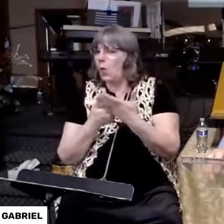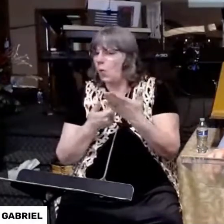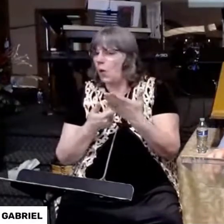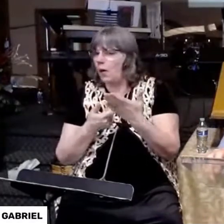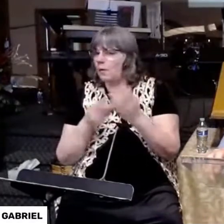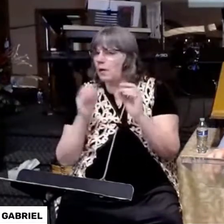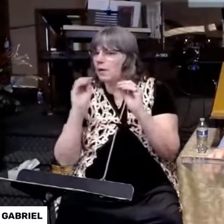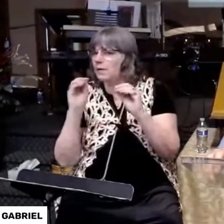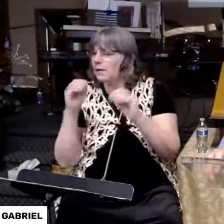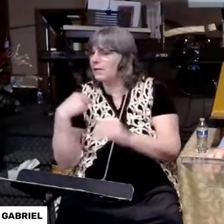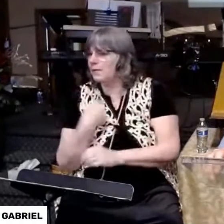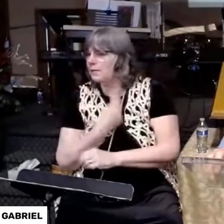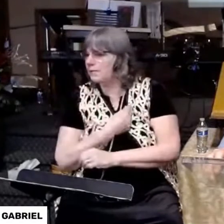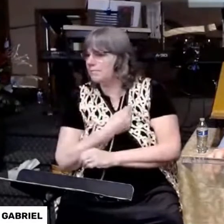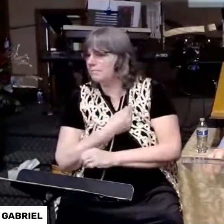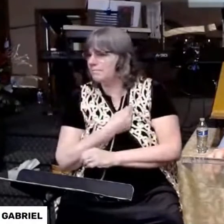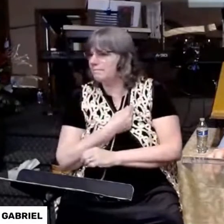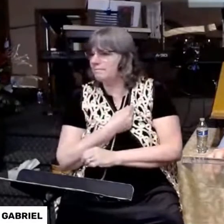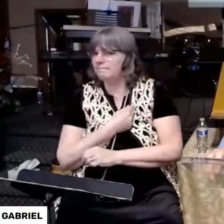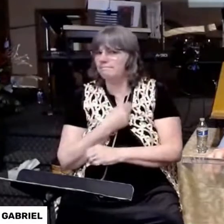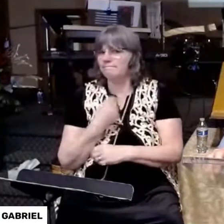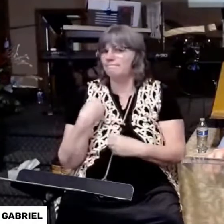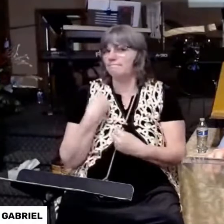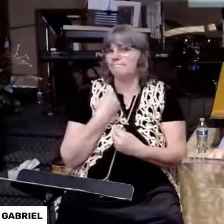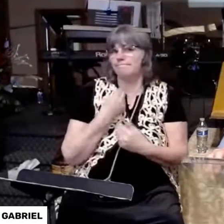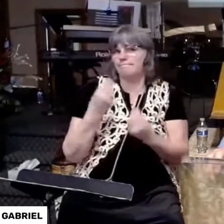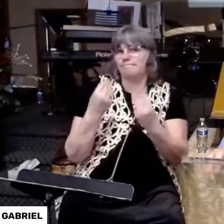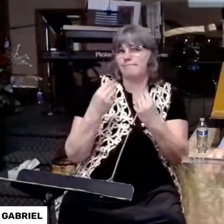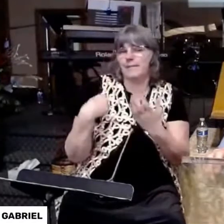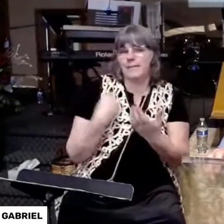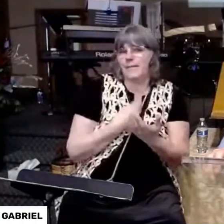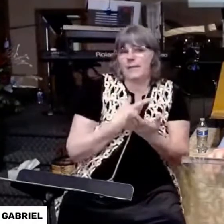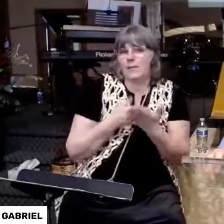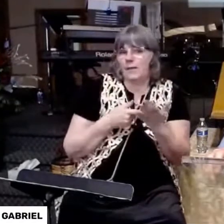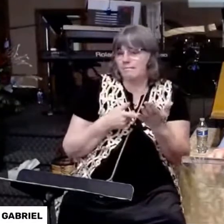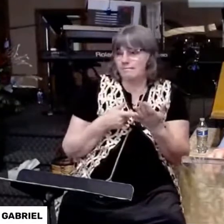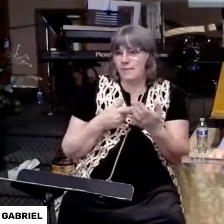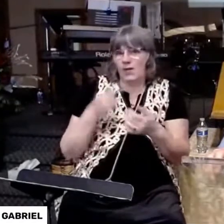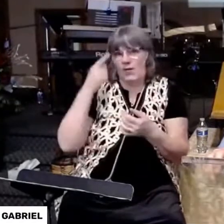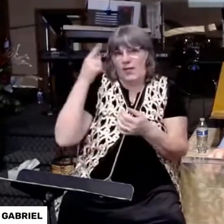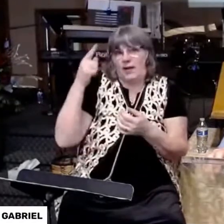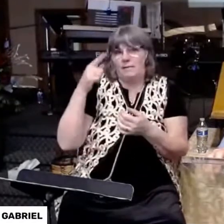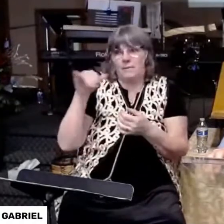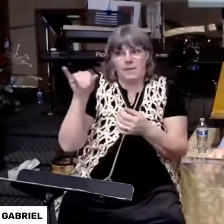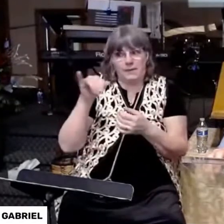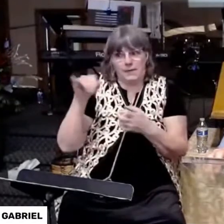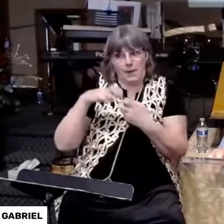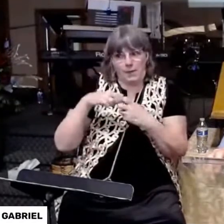what would it speak to? Would it speak to the same issues?